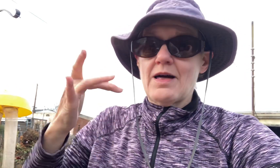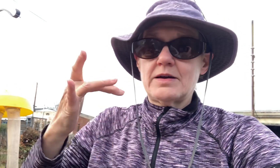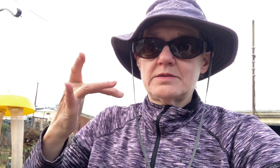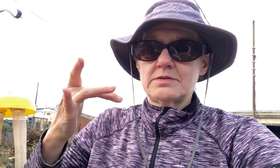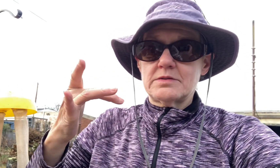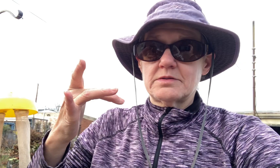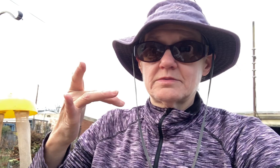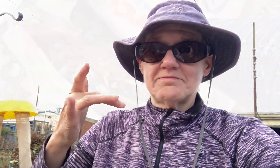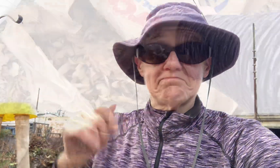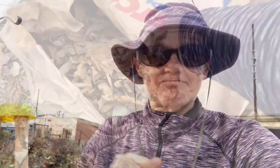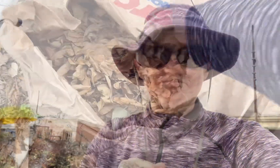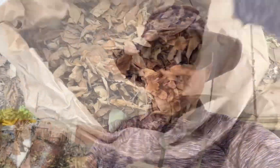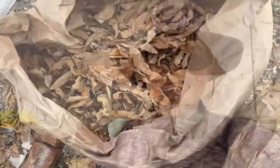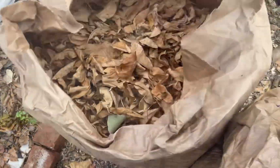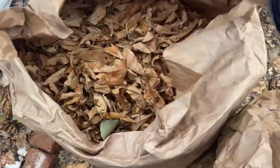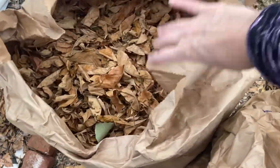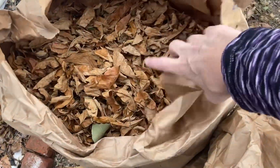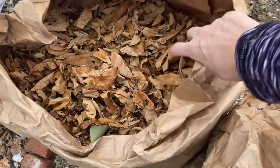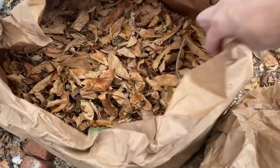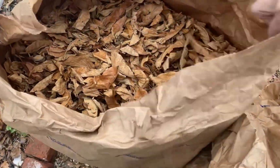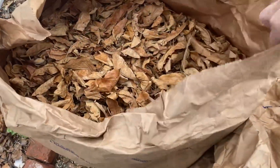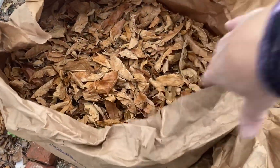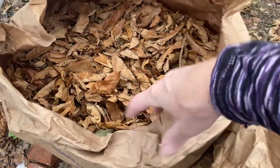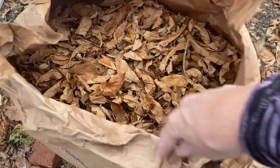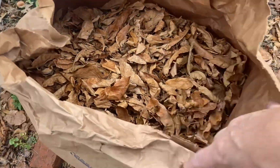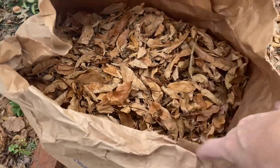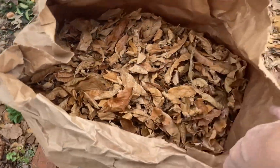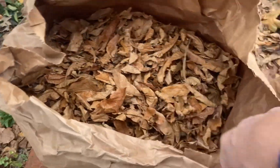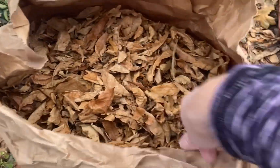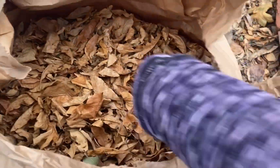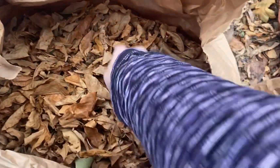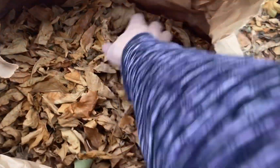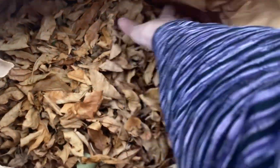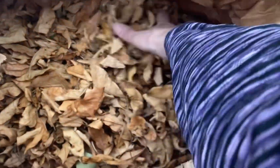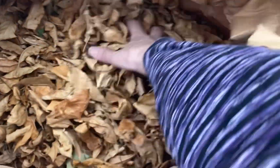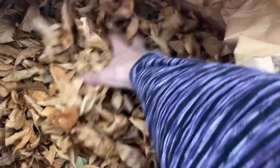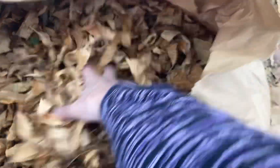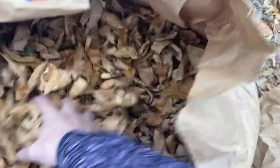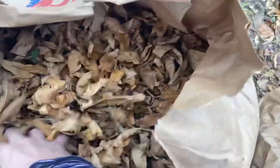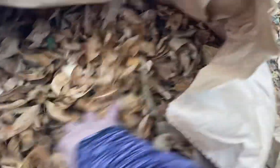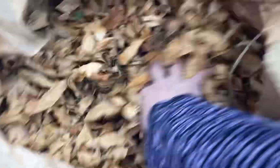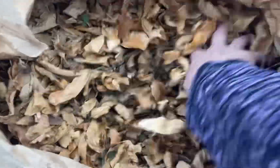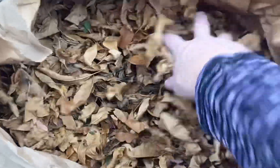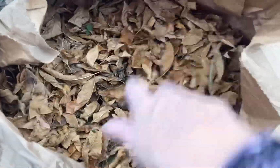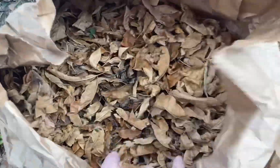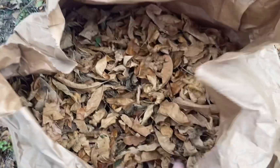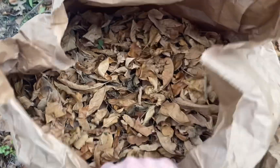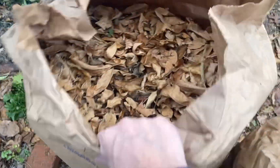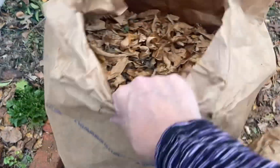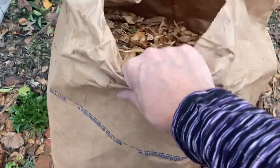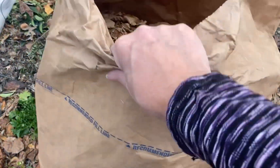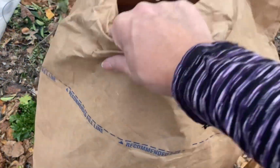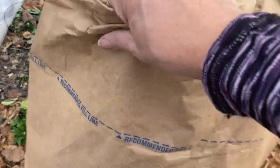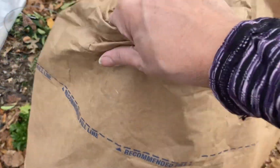gotten compacted from the rain. So look for those lighter bags of leaves.